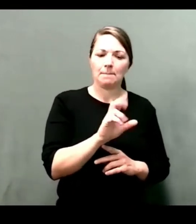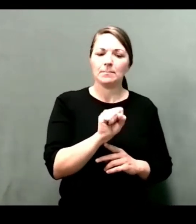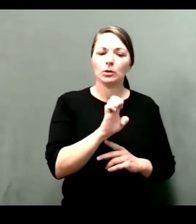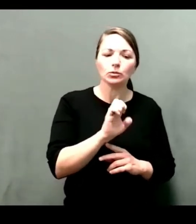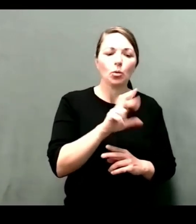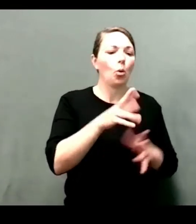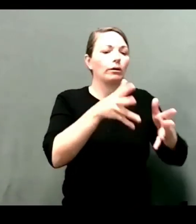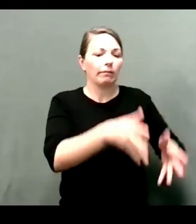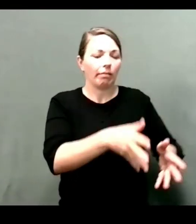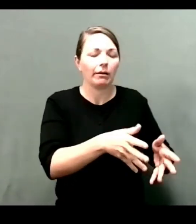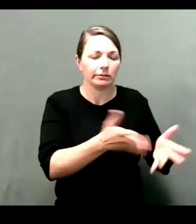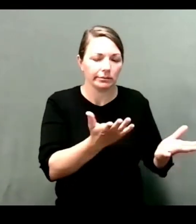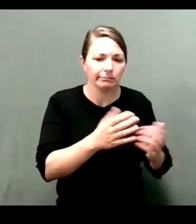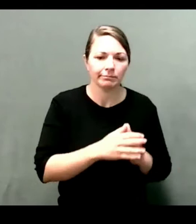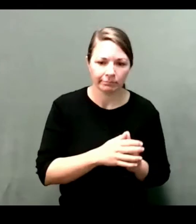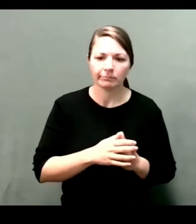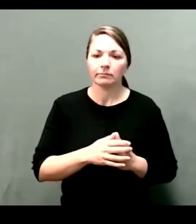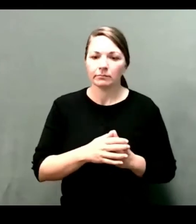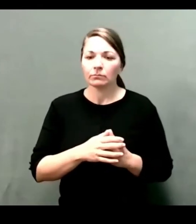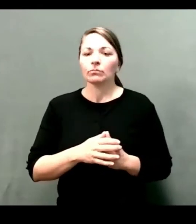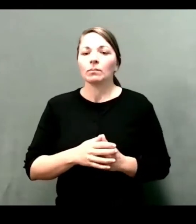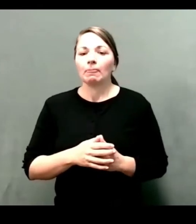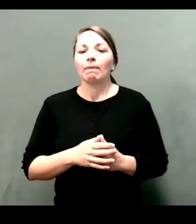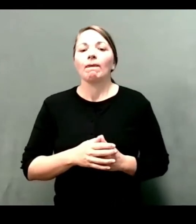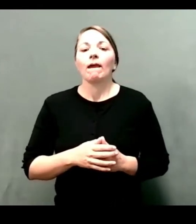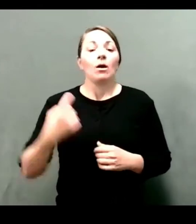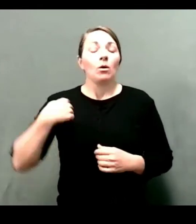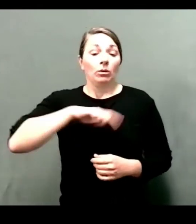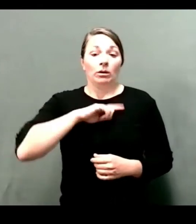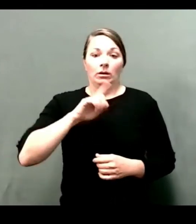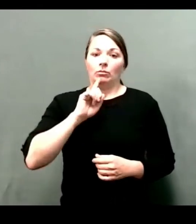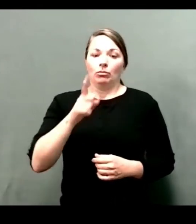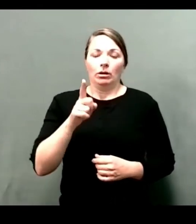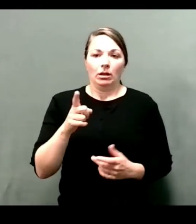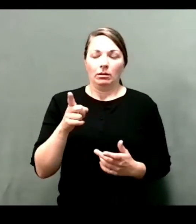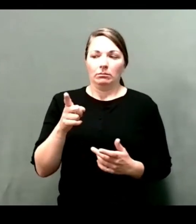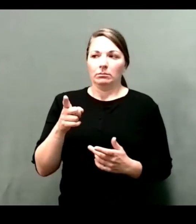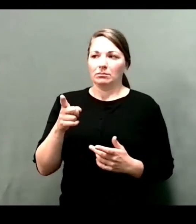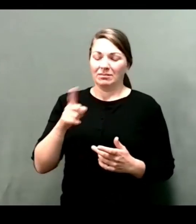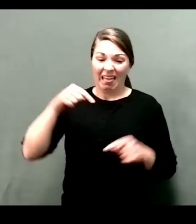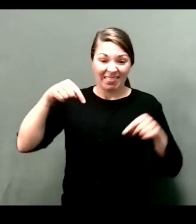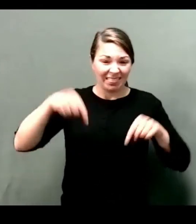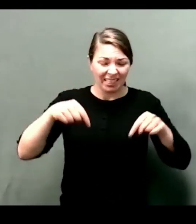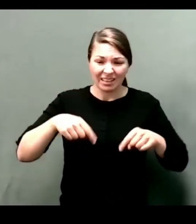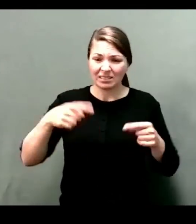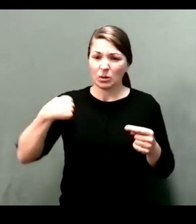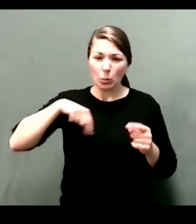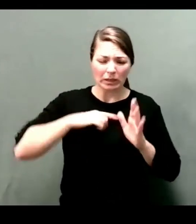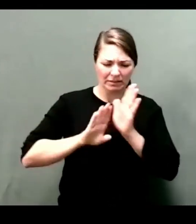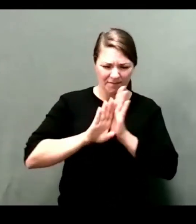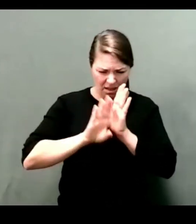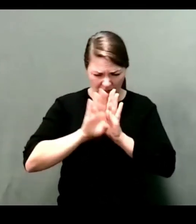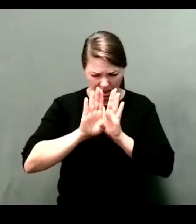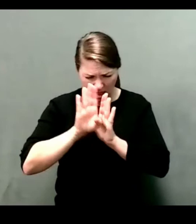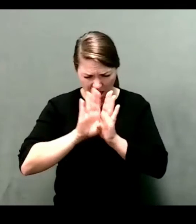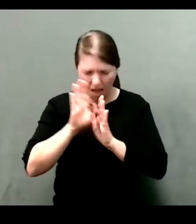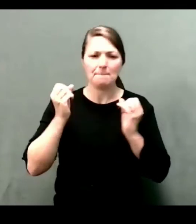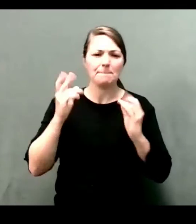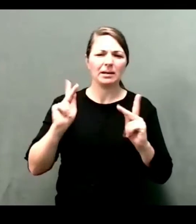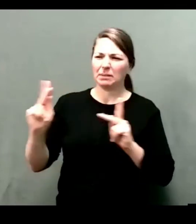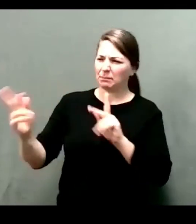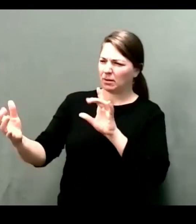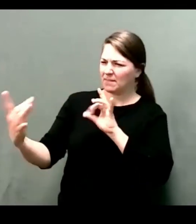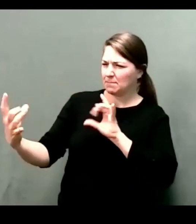scenario. Additionally, we were really intentional based on the feedback that we got from our partners as we were developing this resource.